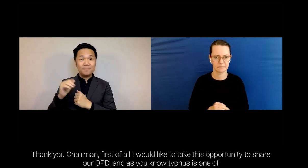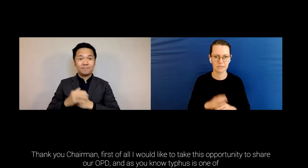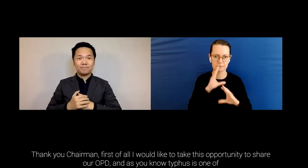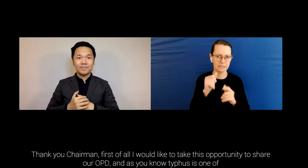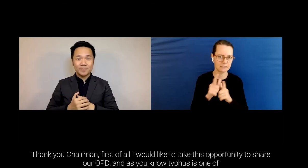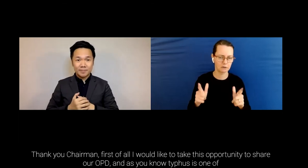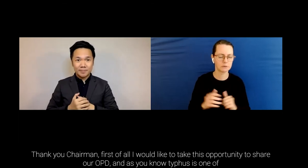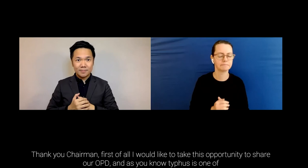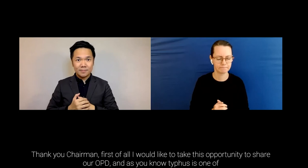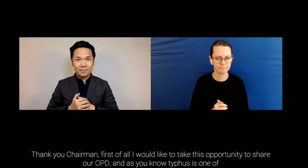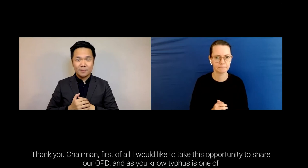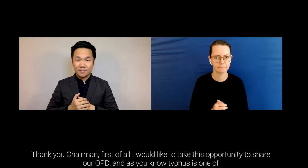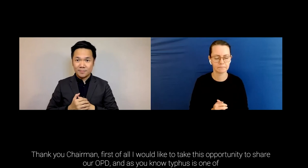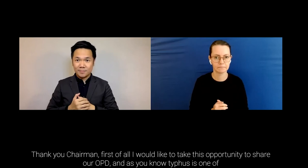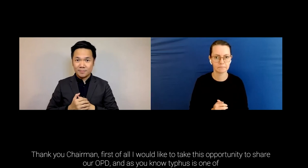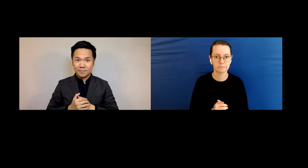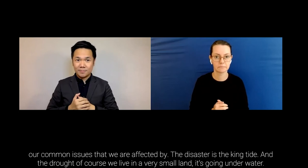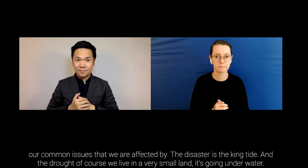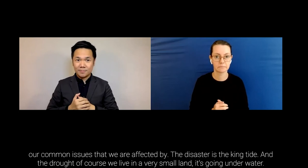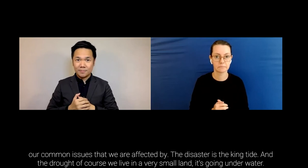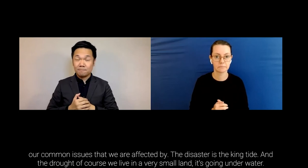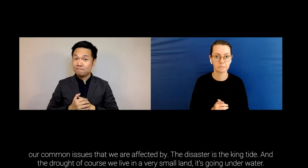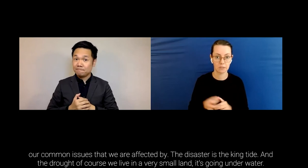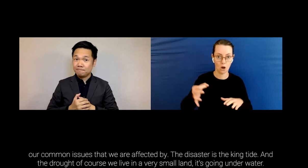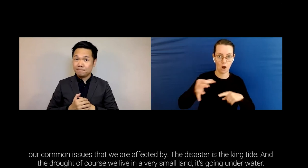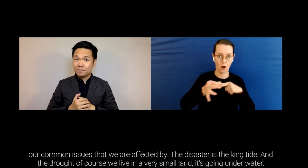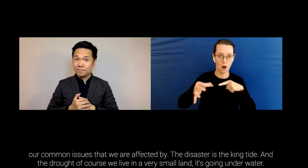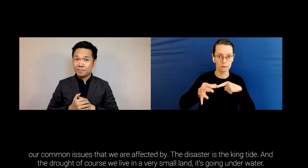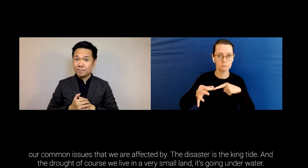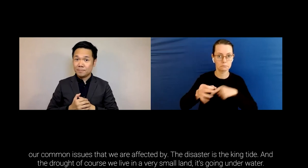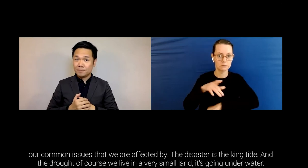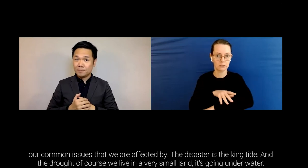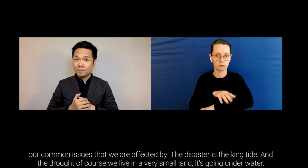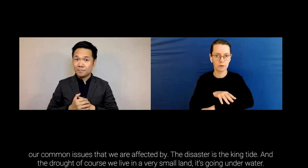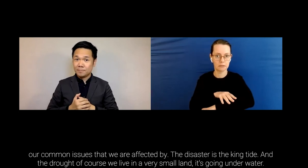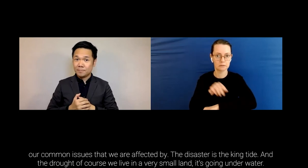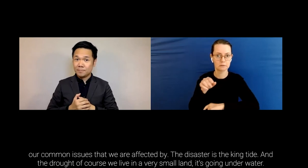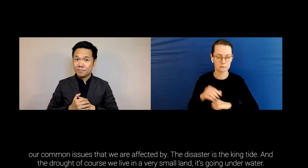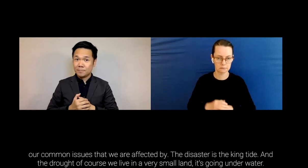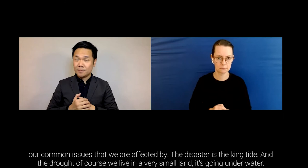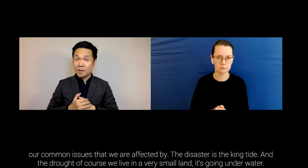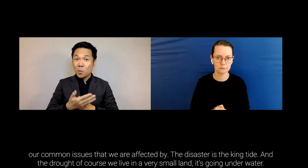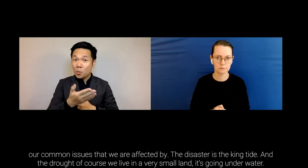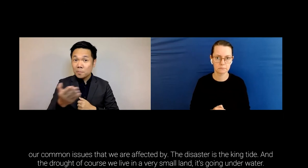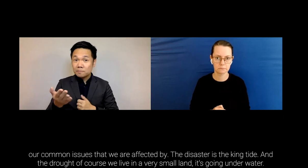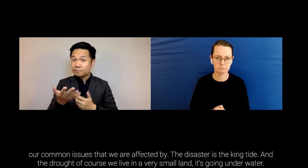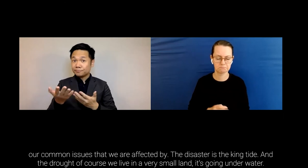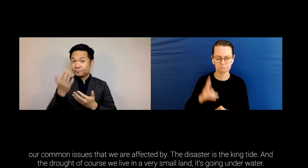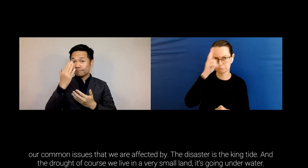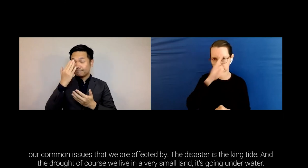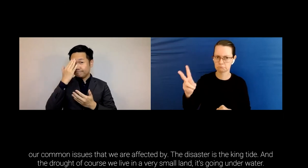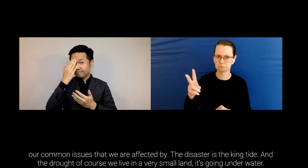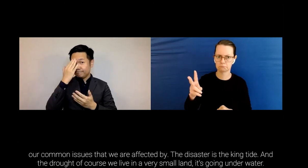you know, Kiribati is one of our common issues that we are affected by